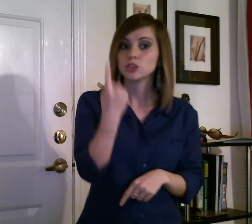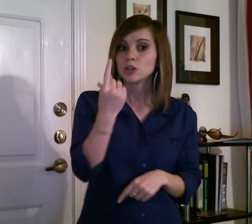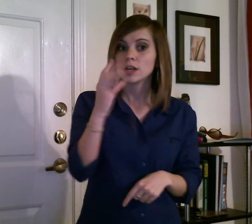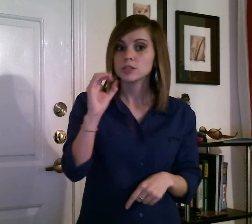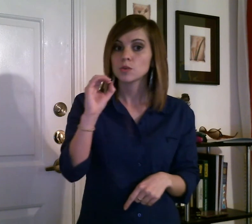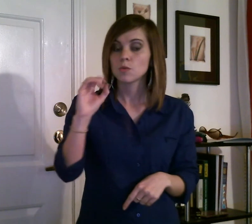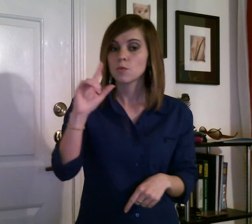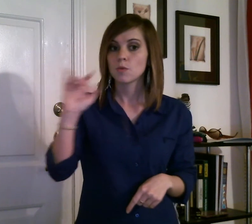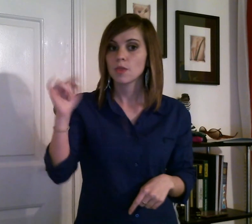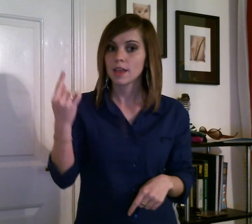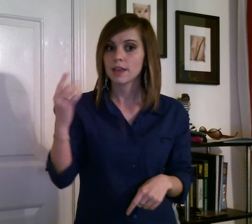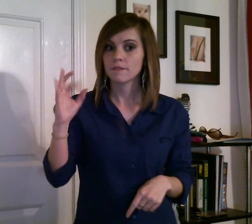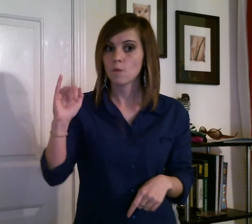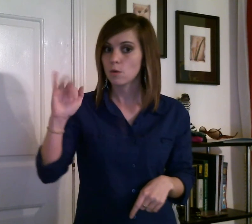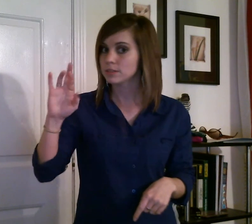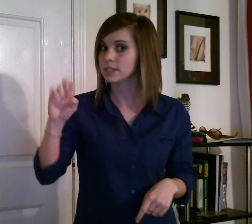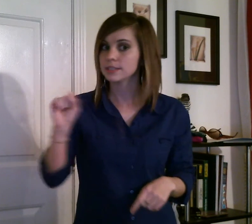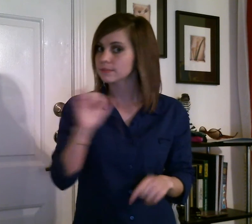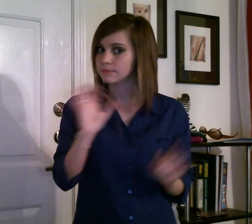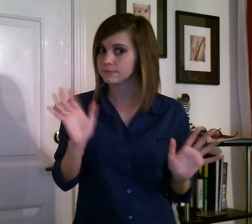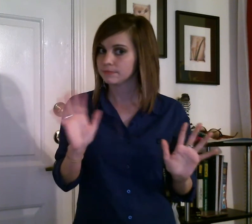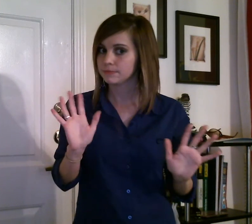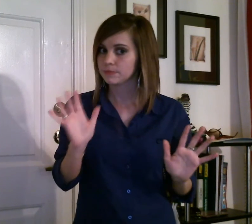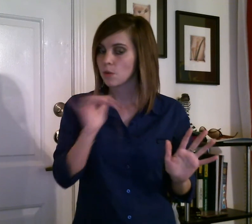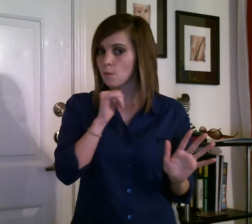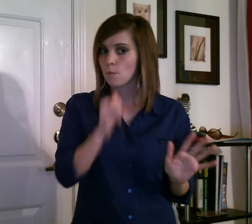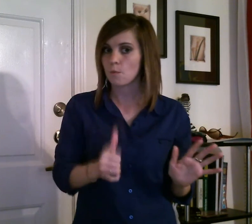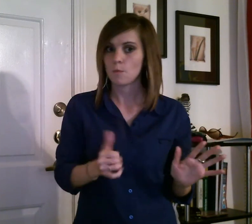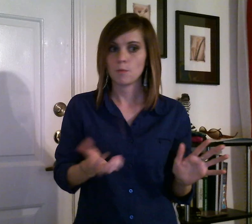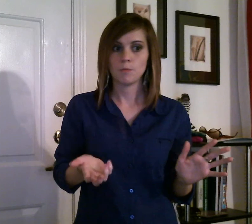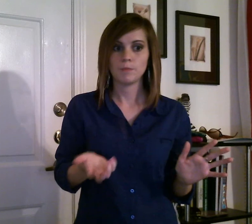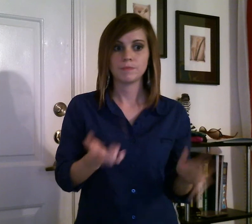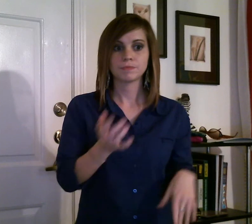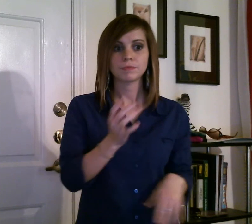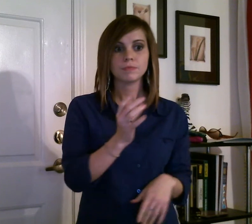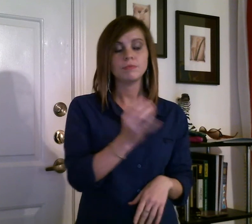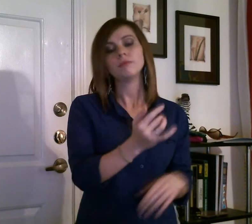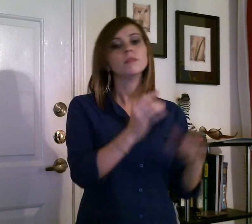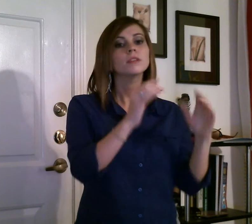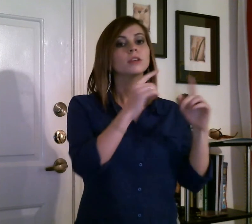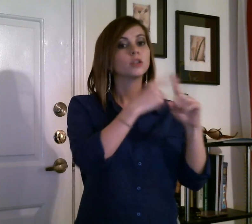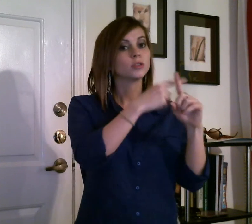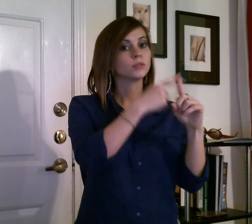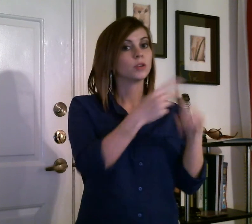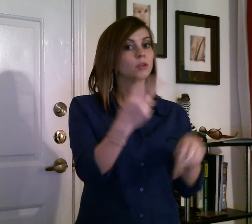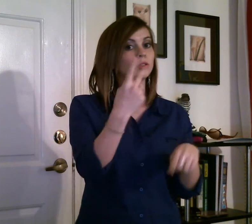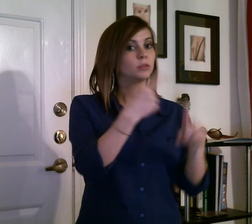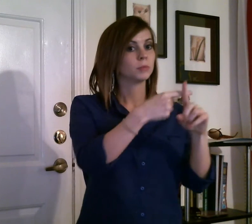actually keeps them together. One of these guys degrades into a neutron,